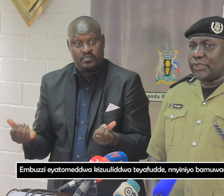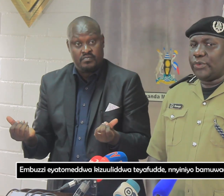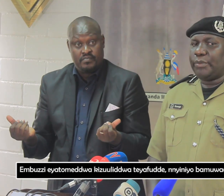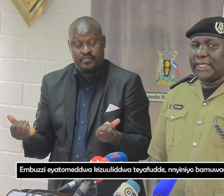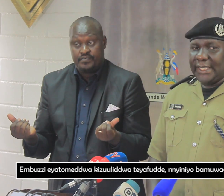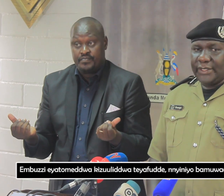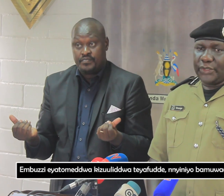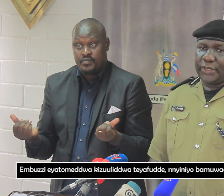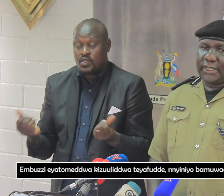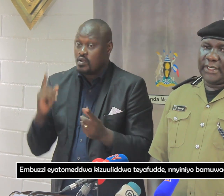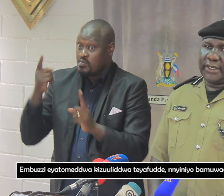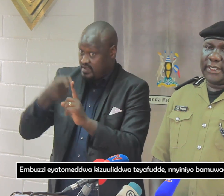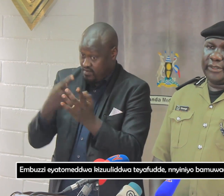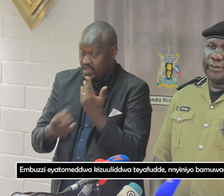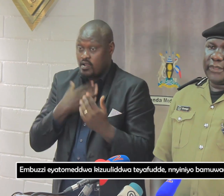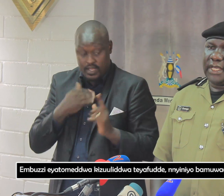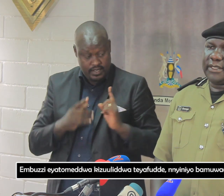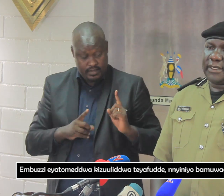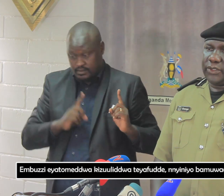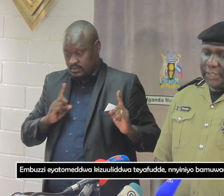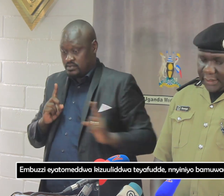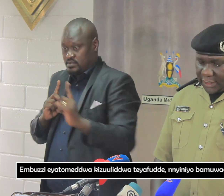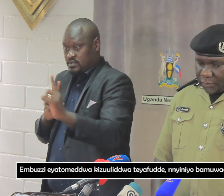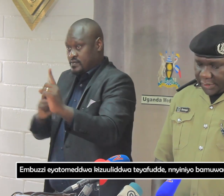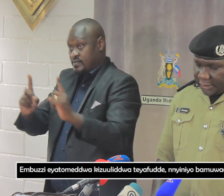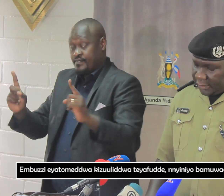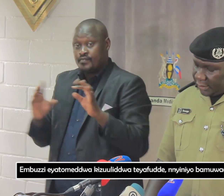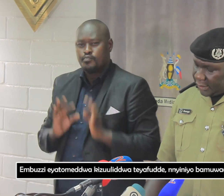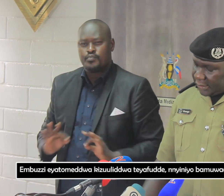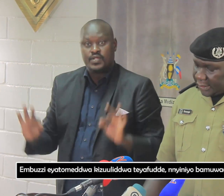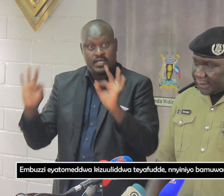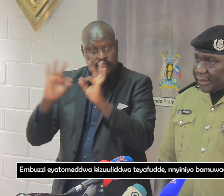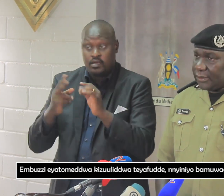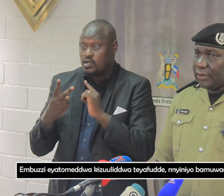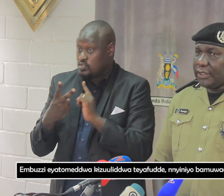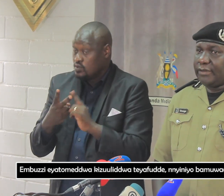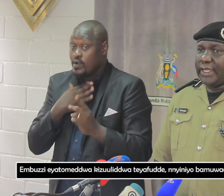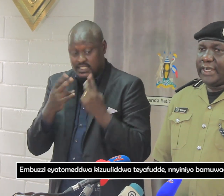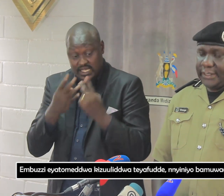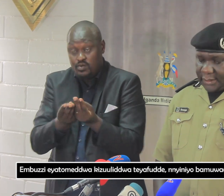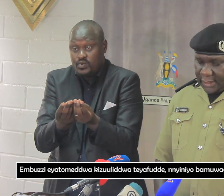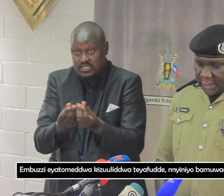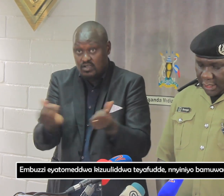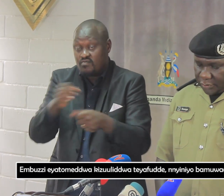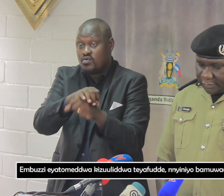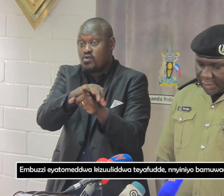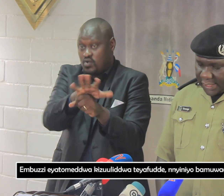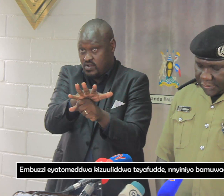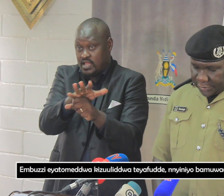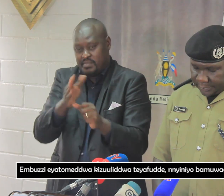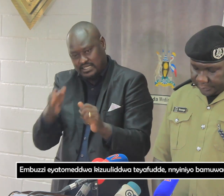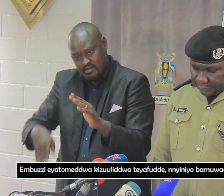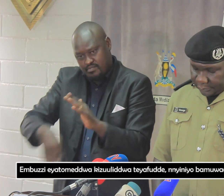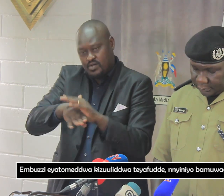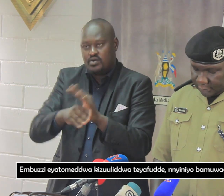for us to maintain social distancing and see to it that we chase this coronavirus out of our